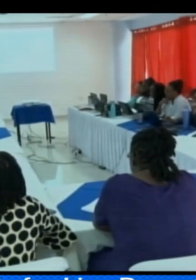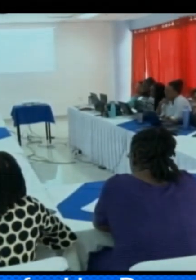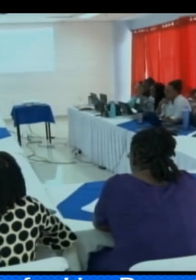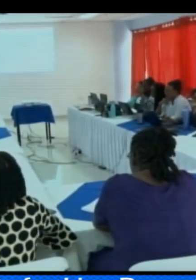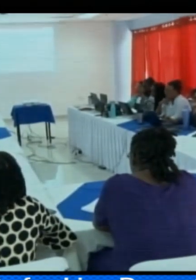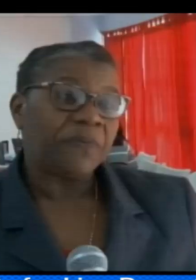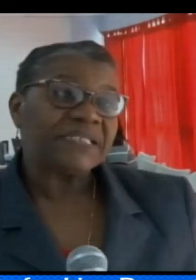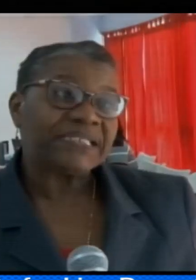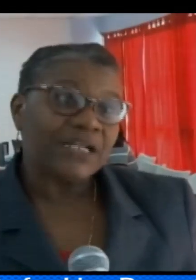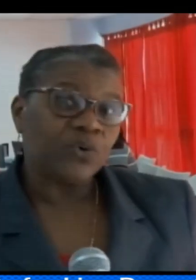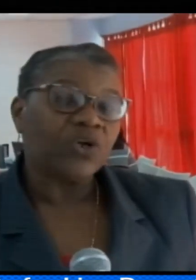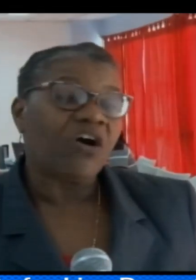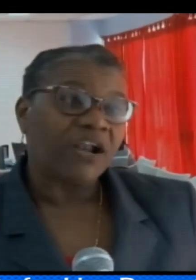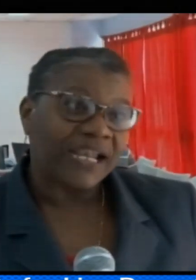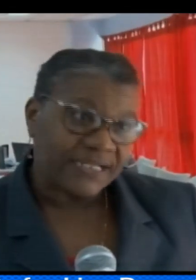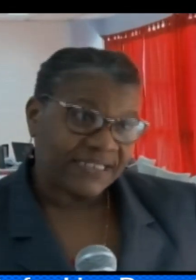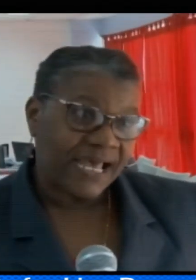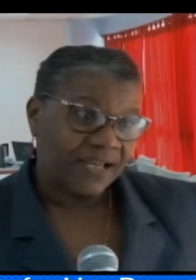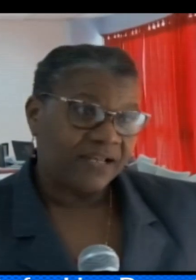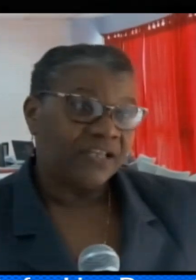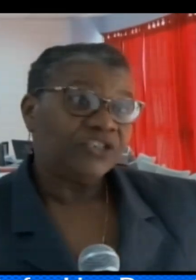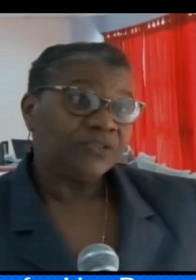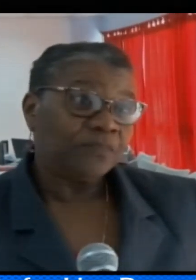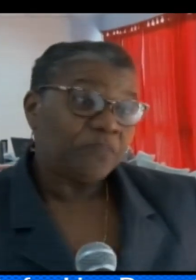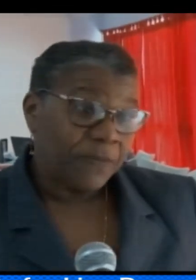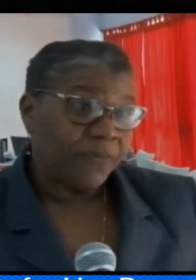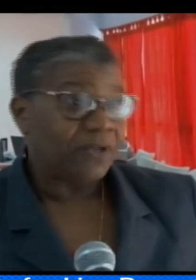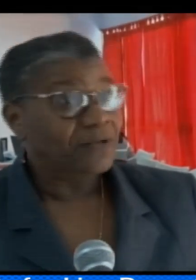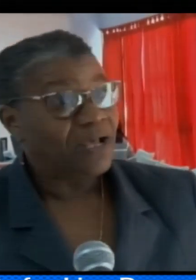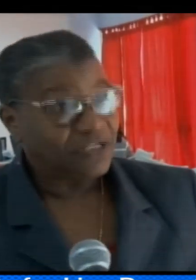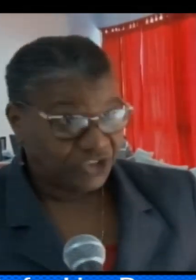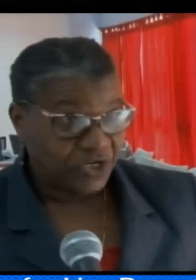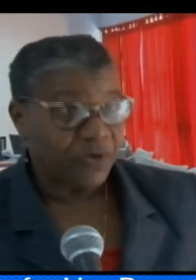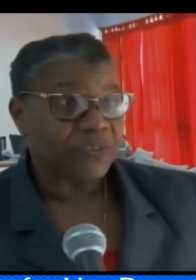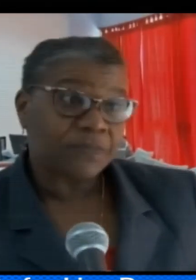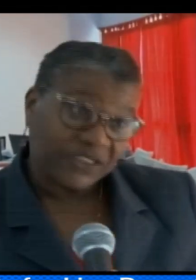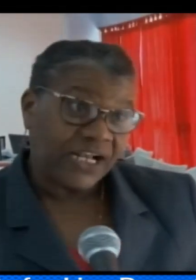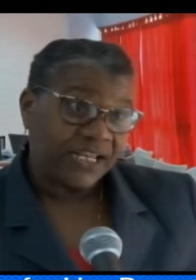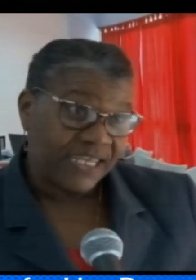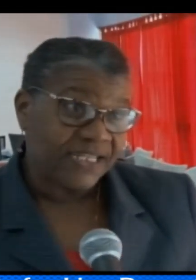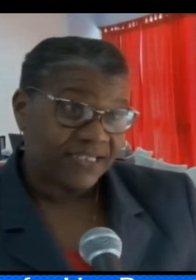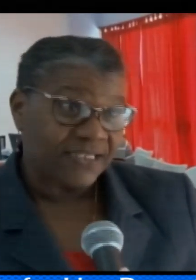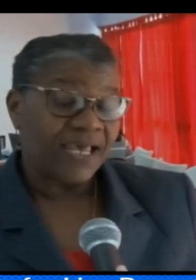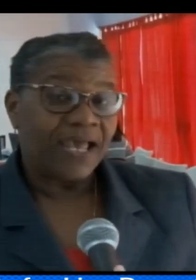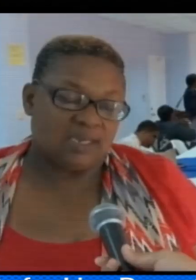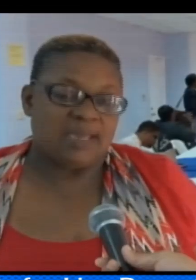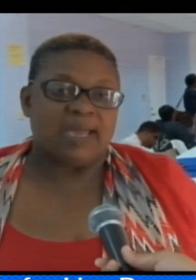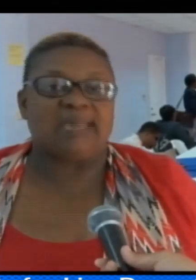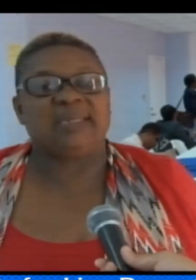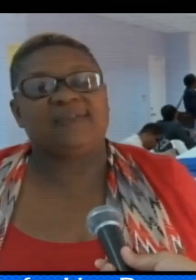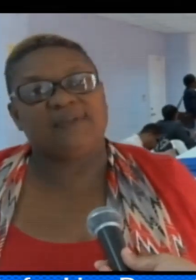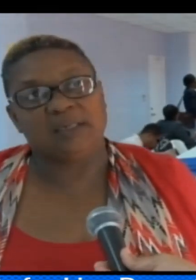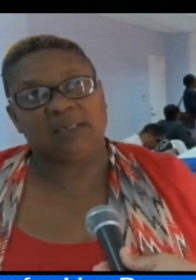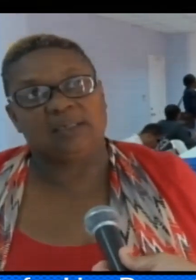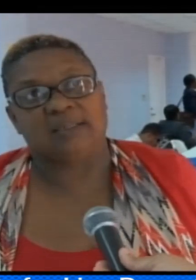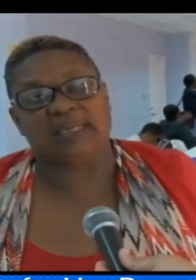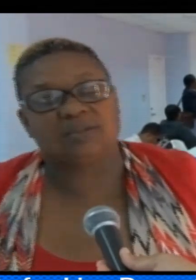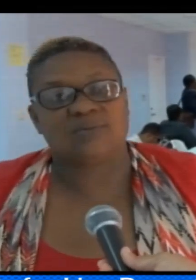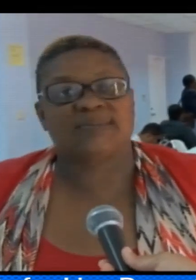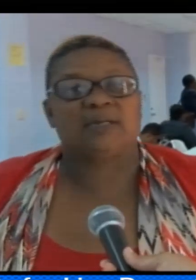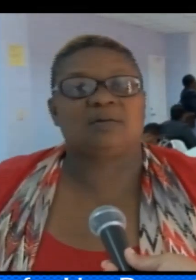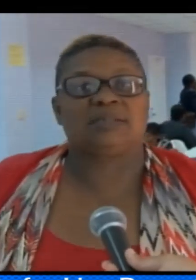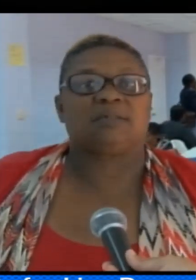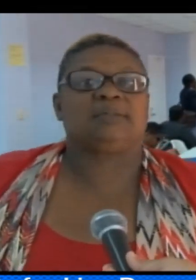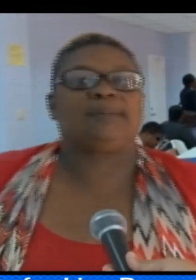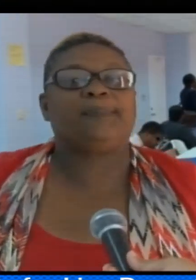education because a lot of people still don't understand people and children with special needs. A representative from the